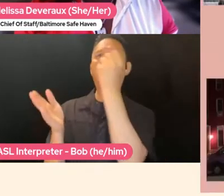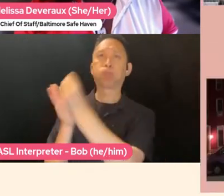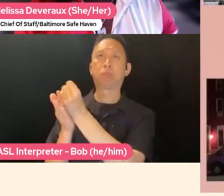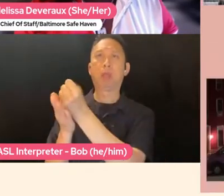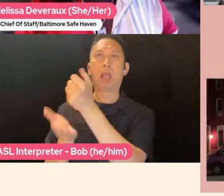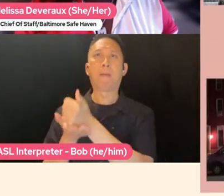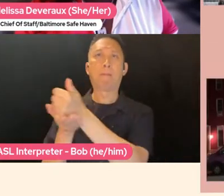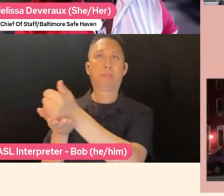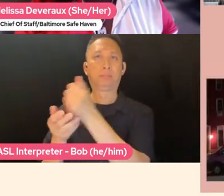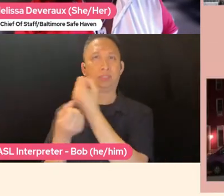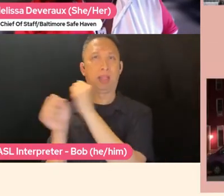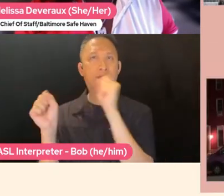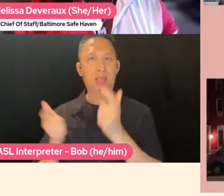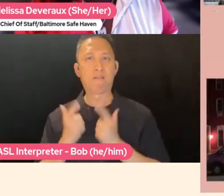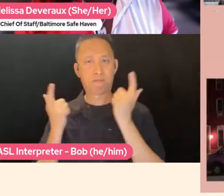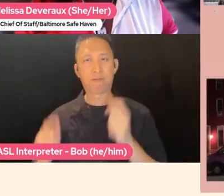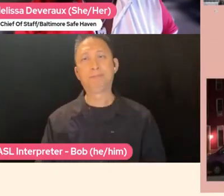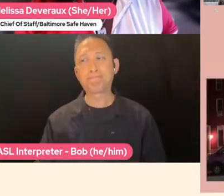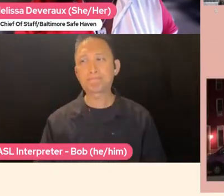We also